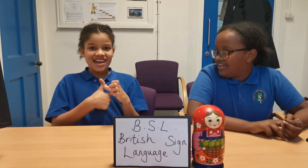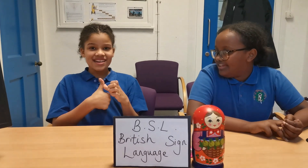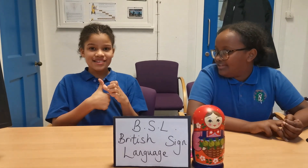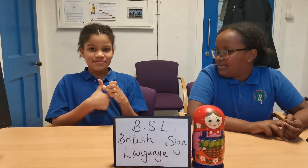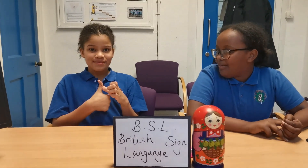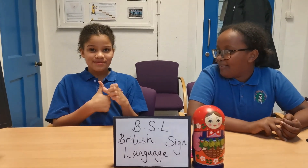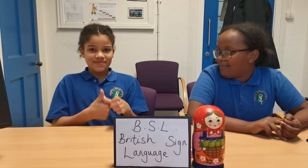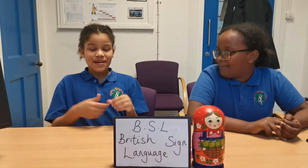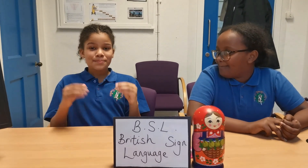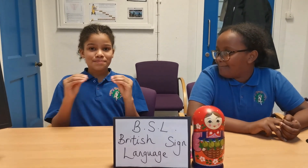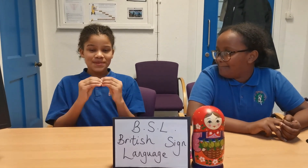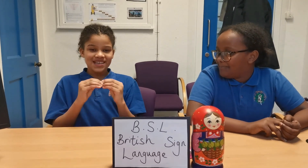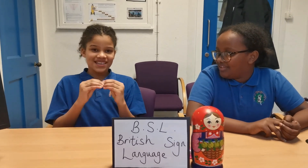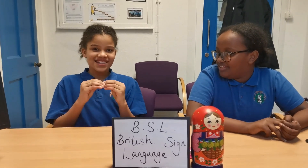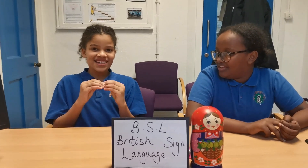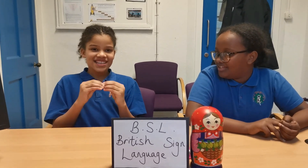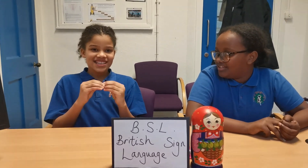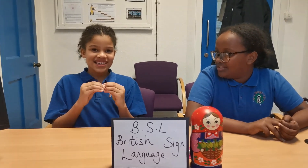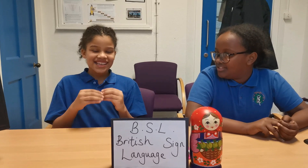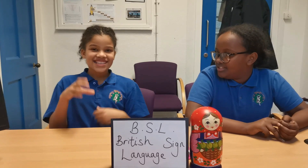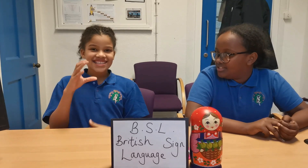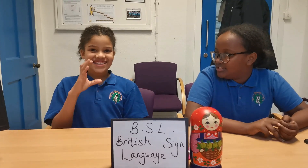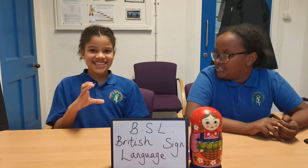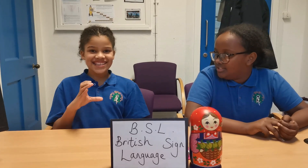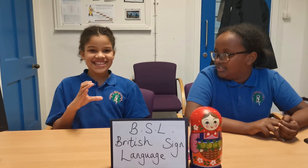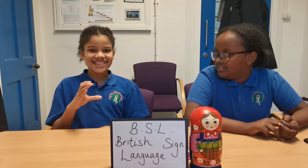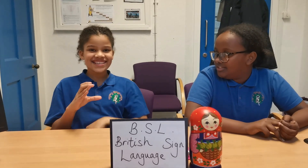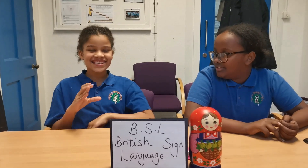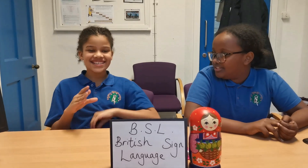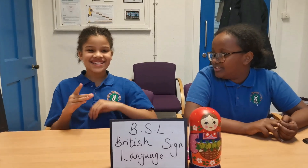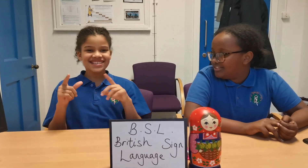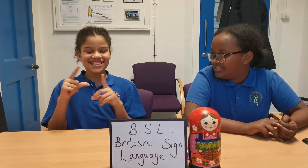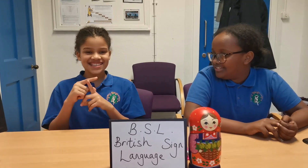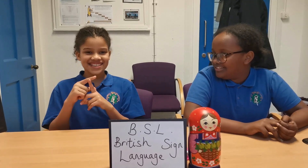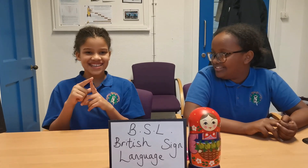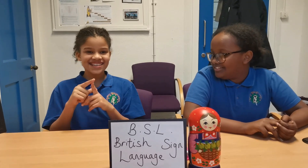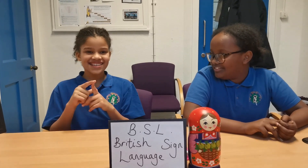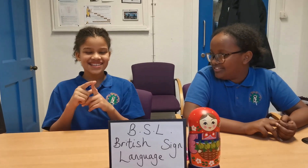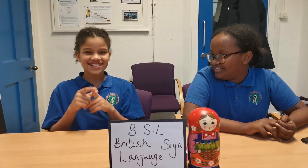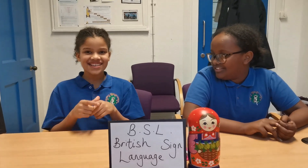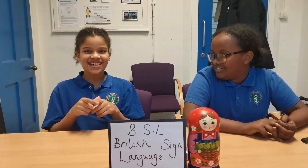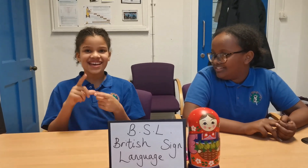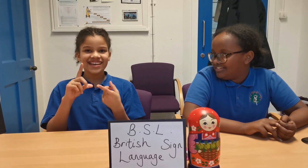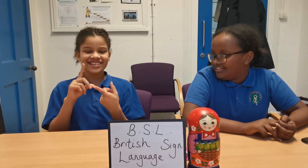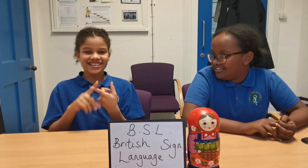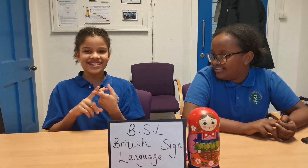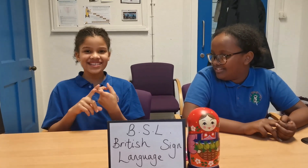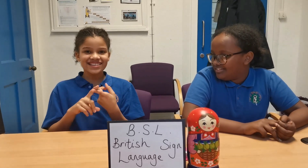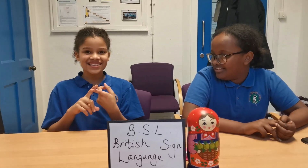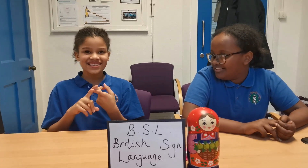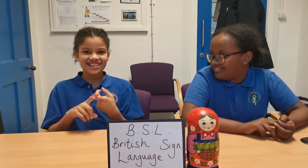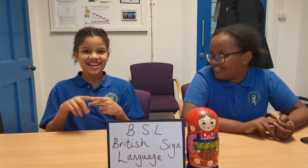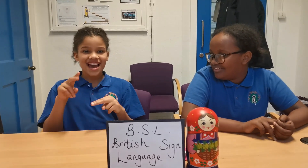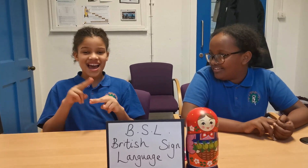A, B, C, D, E